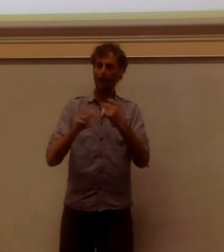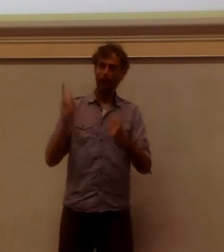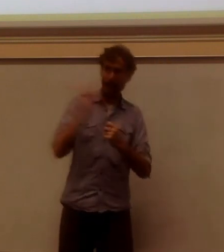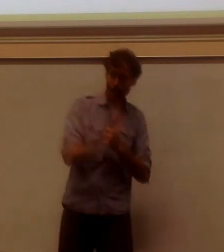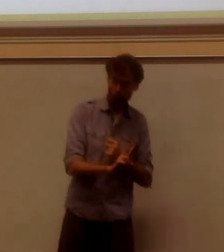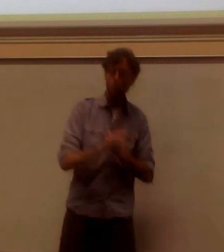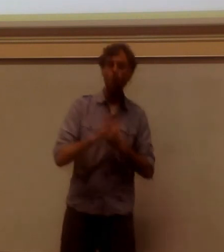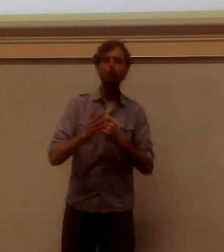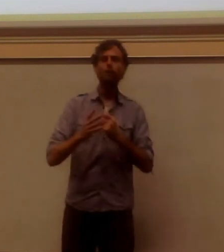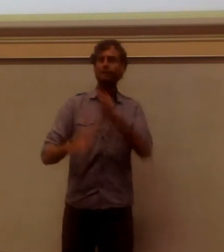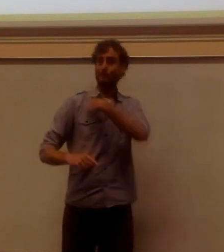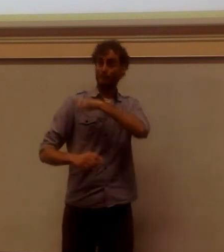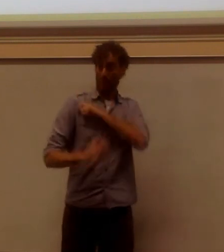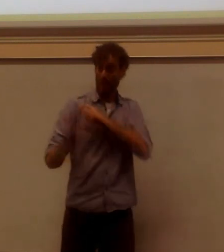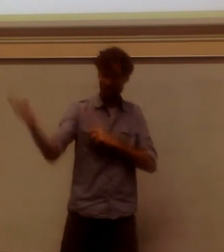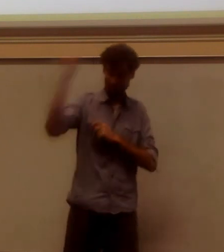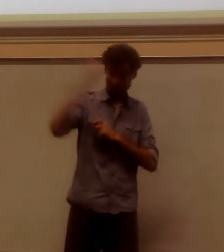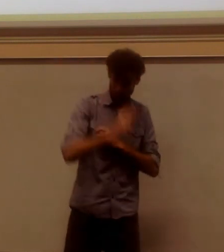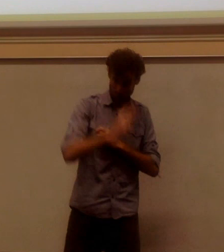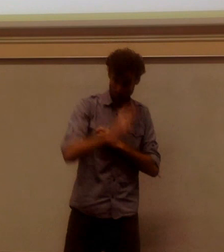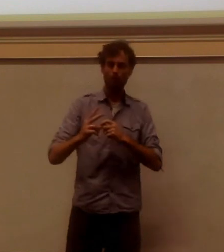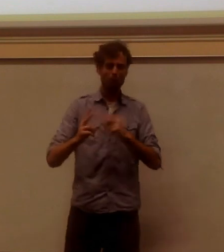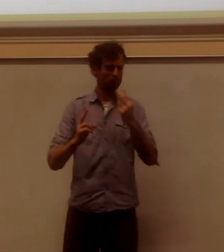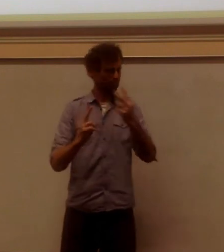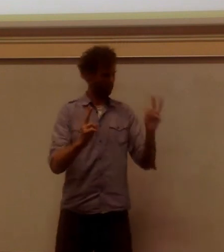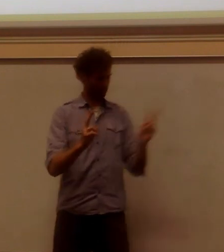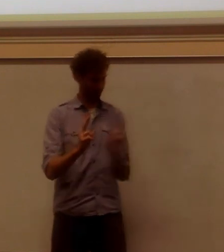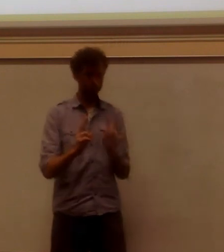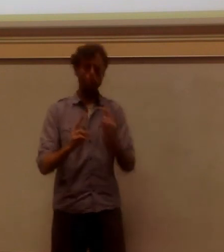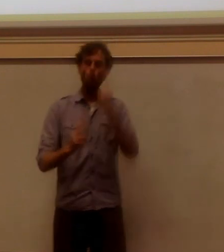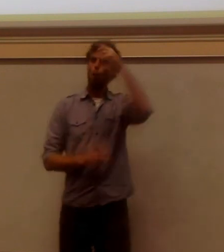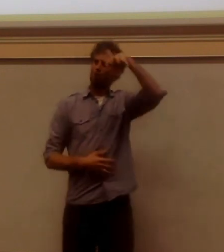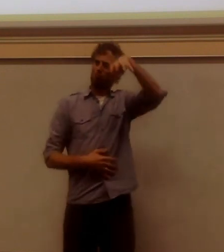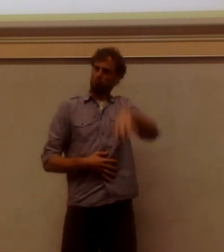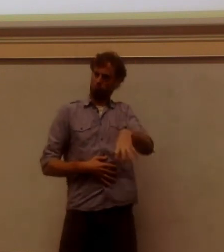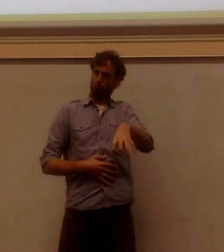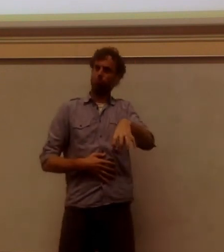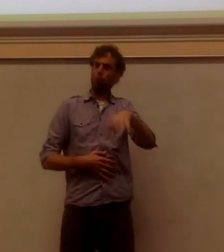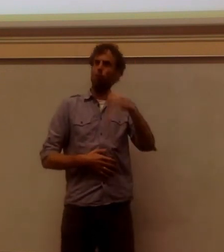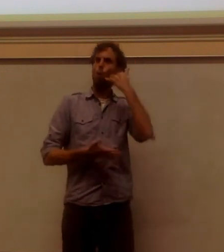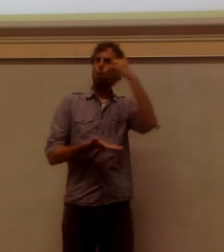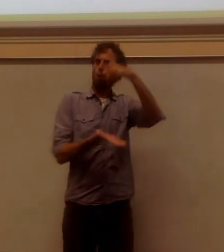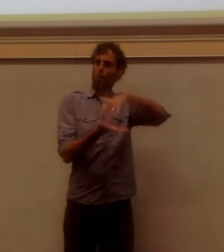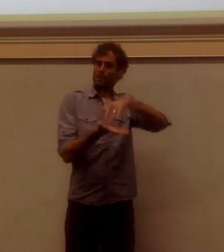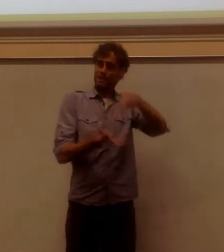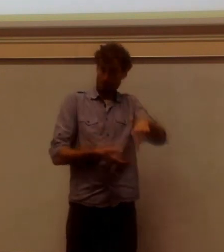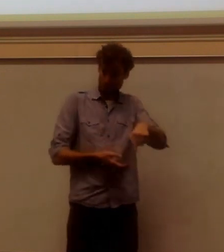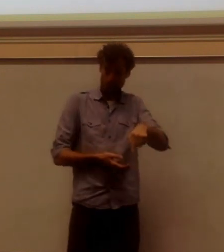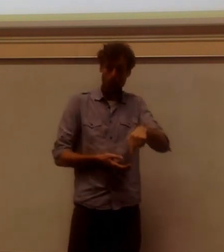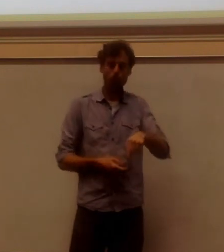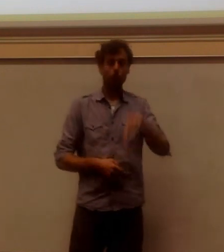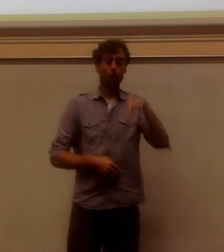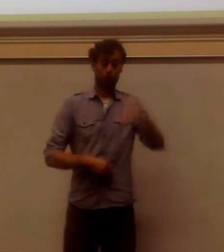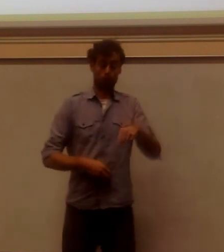London, who came from Spain, from France, from Belgium, and also British interpreters, and they were all based in one